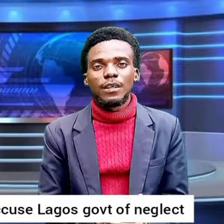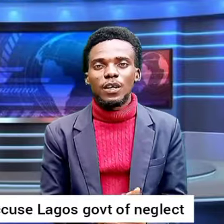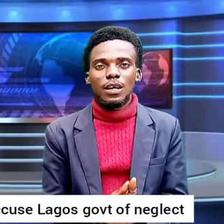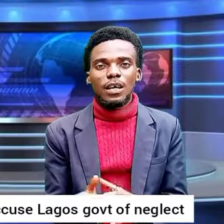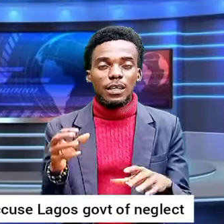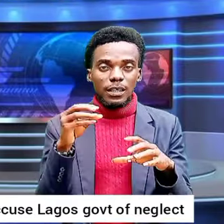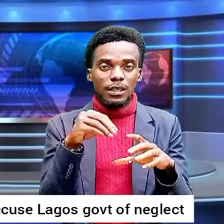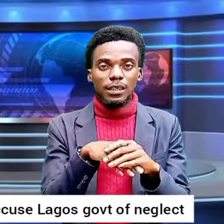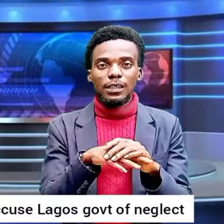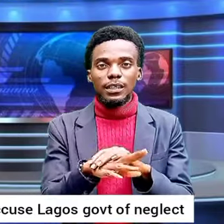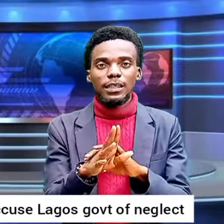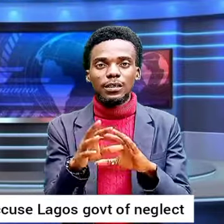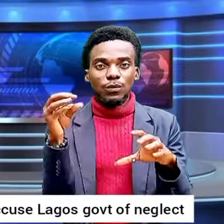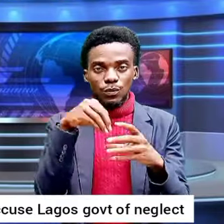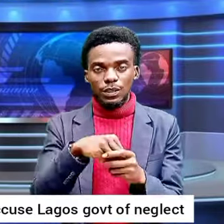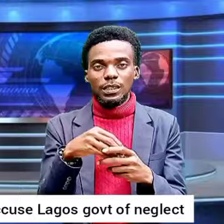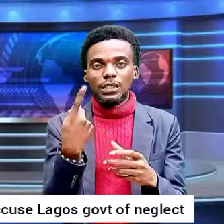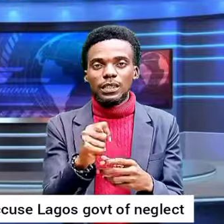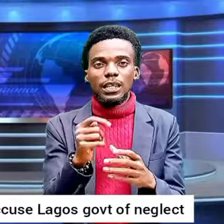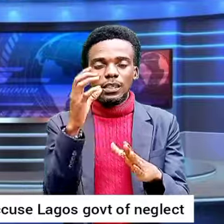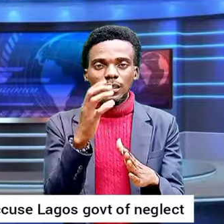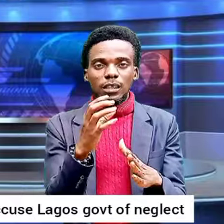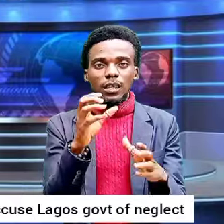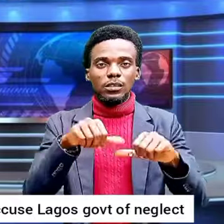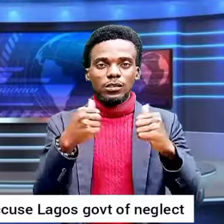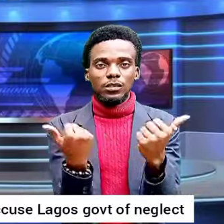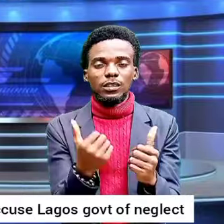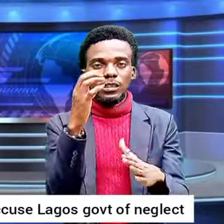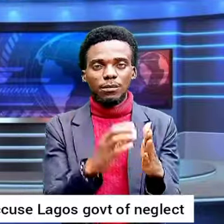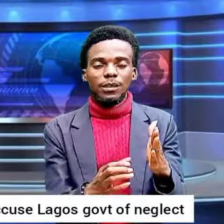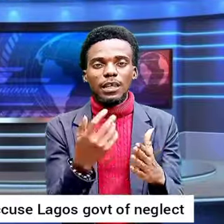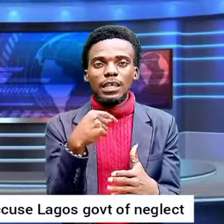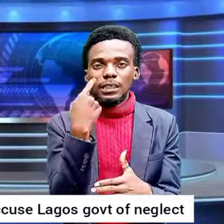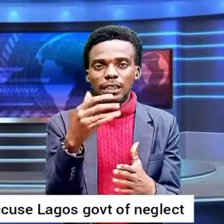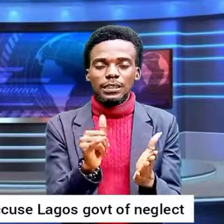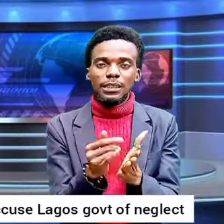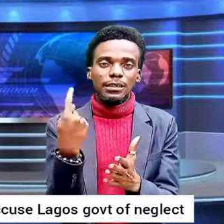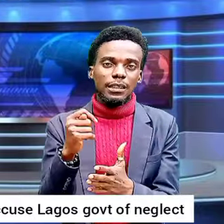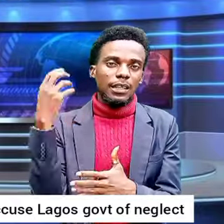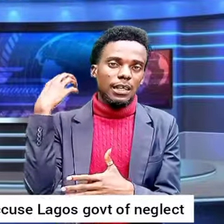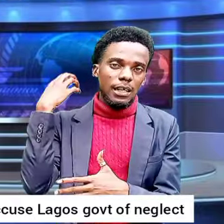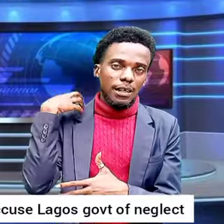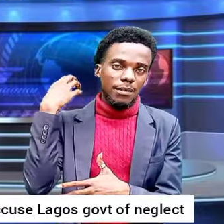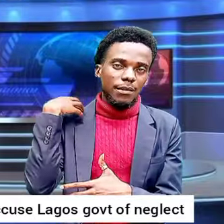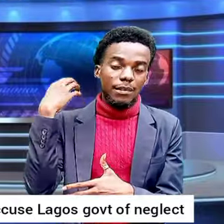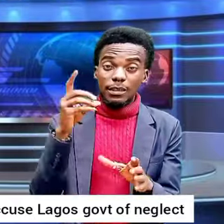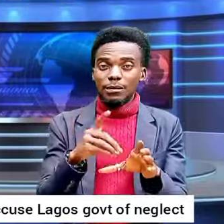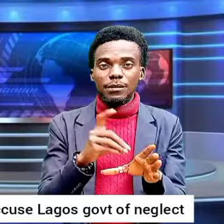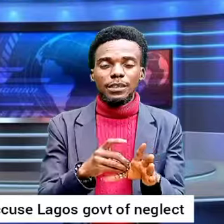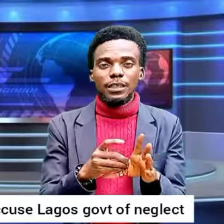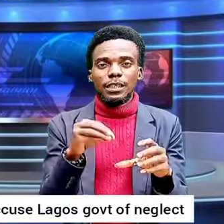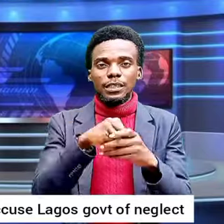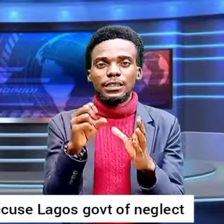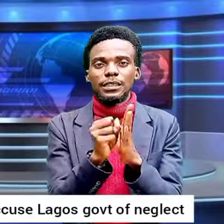Reading out the association chapter of demands, he said there is Disability Trust Fund in the state. The